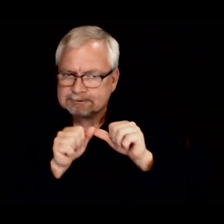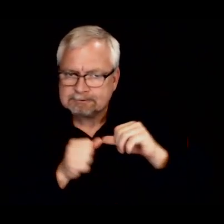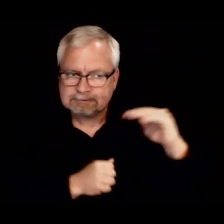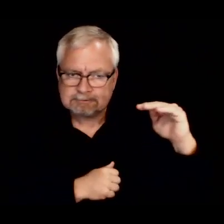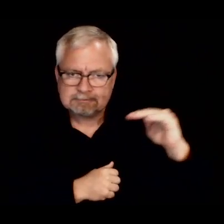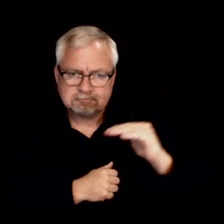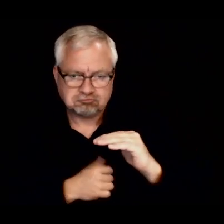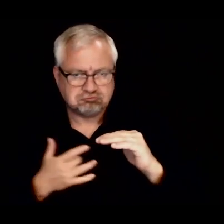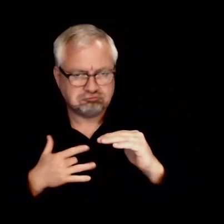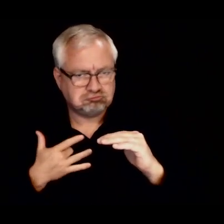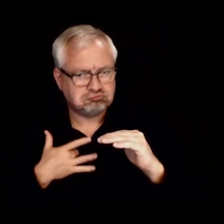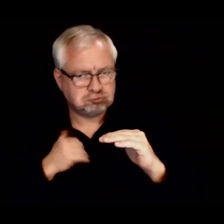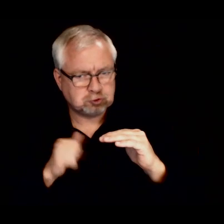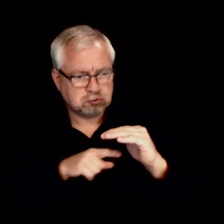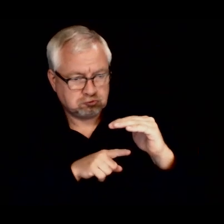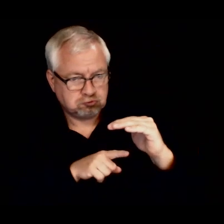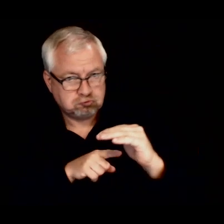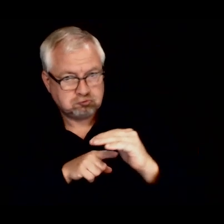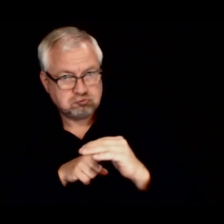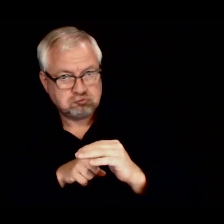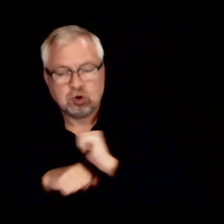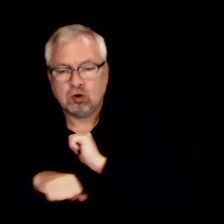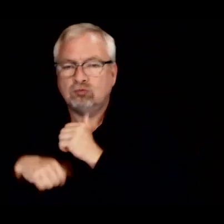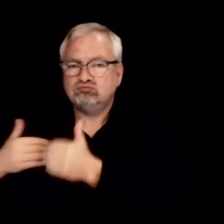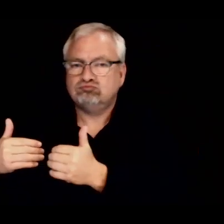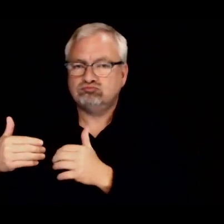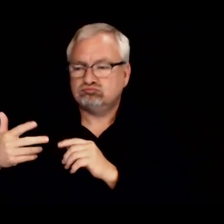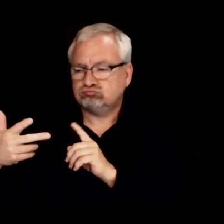for medium risk sports by the end of June.